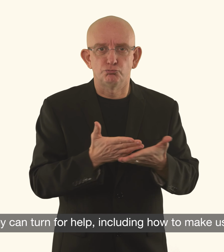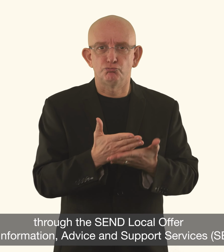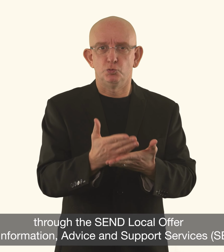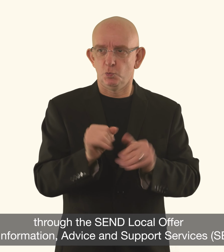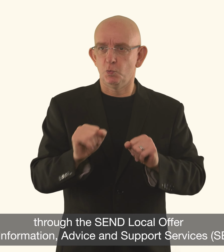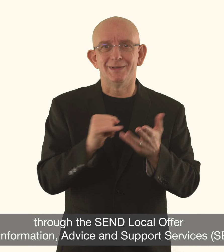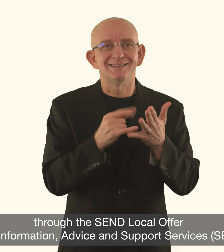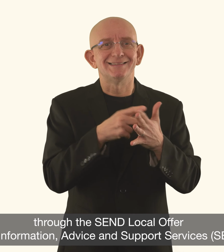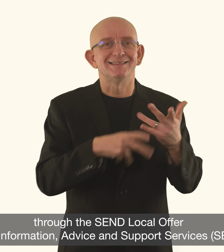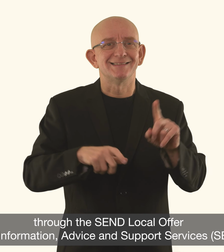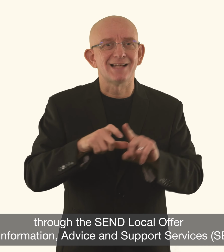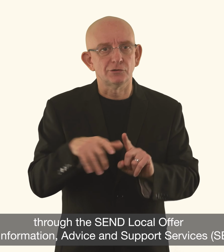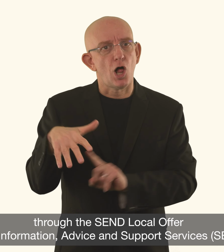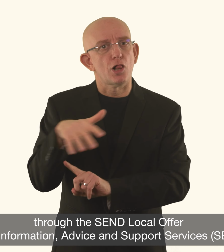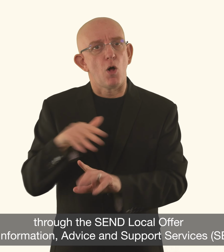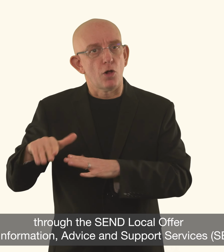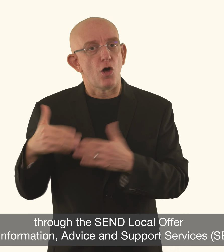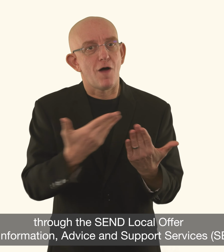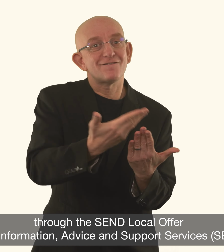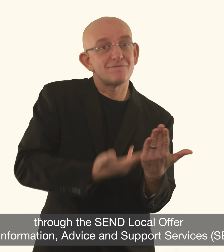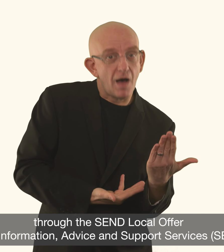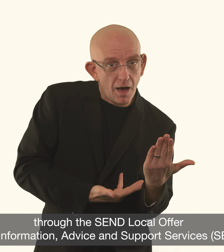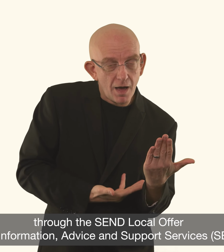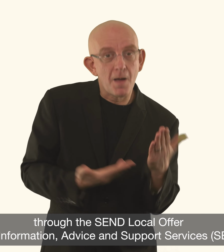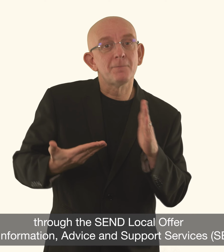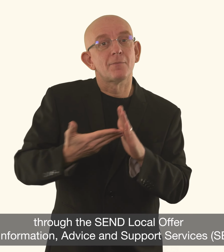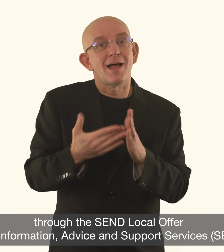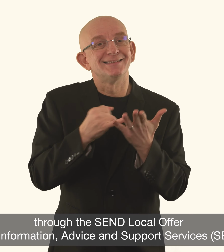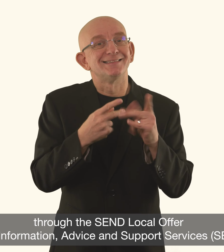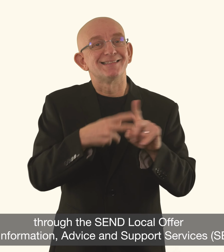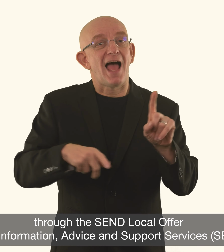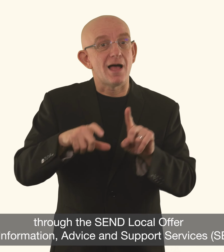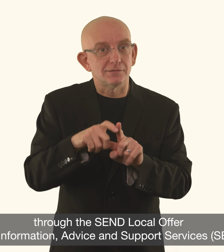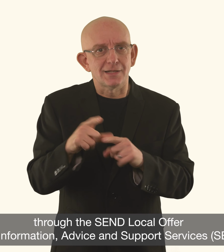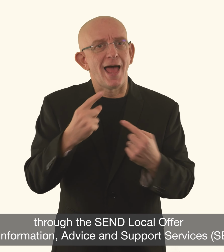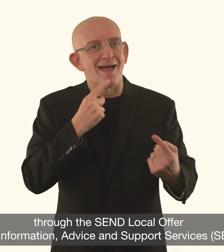Through the Send Local Offer and Send Information Advice and Support Services.